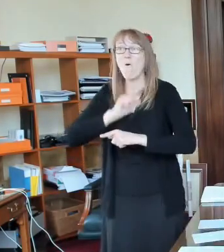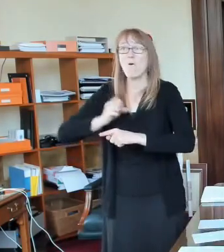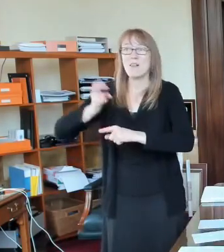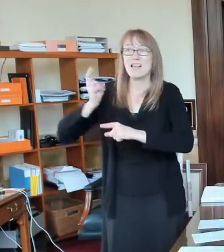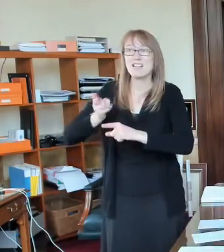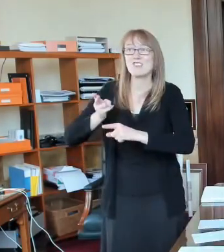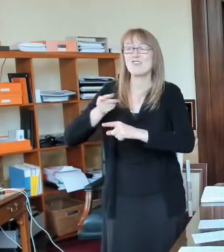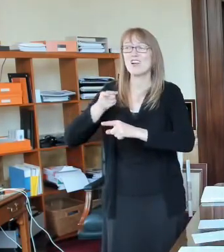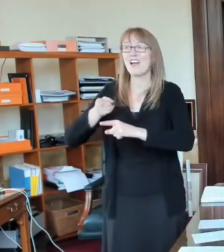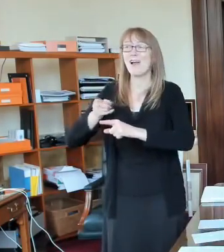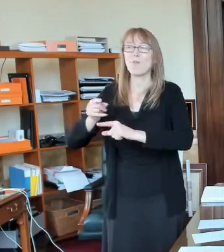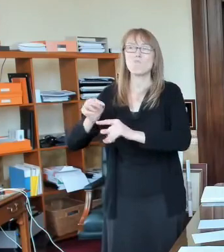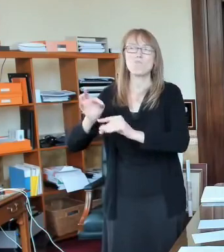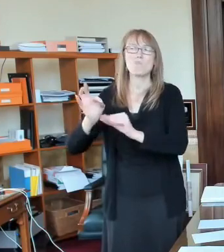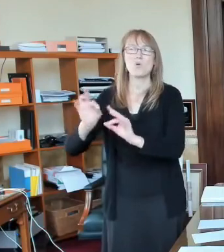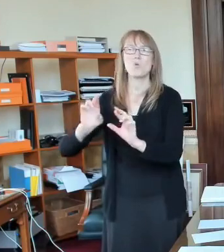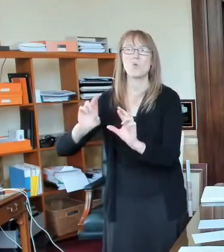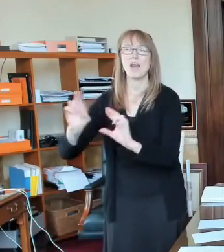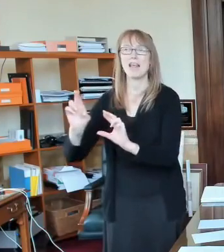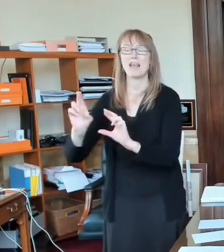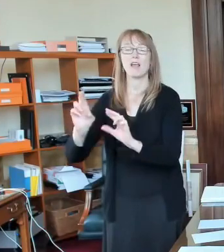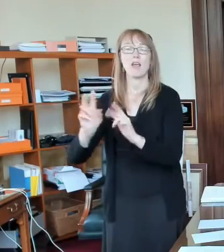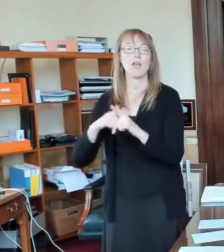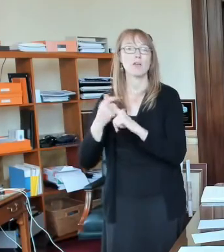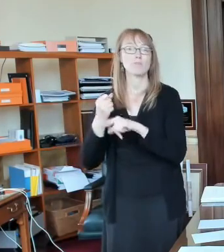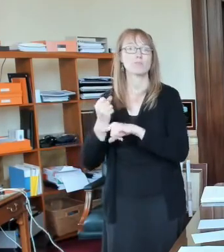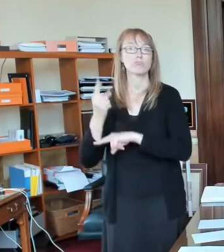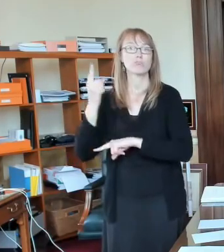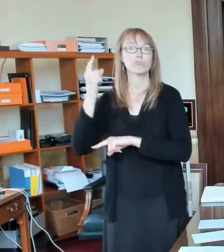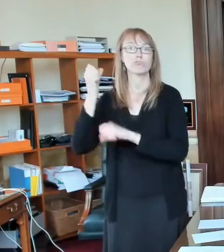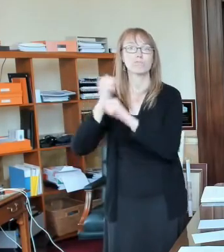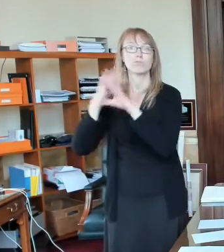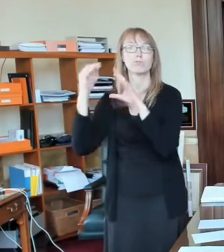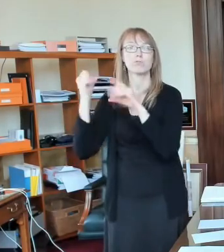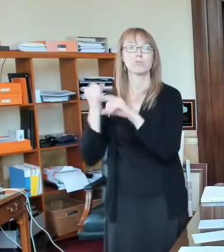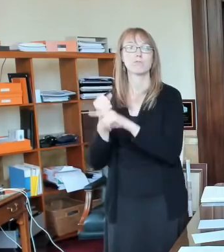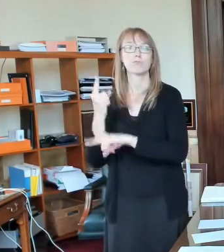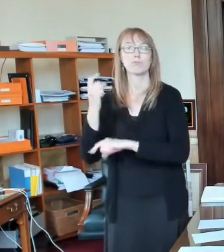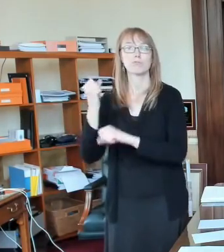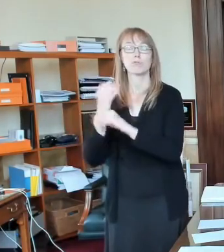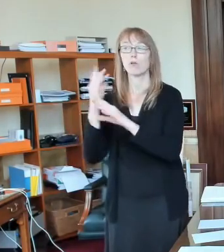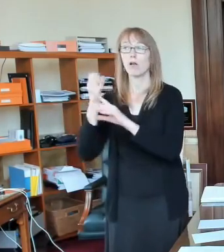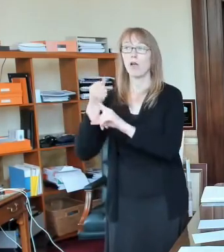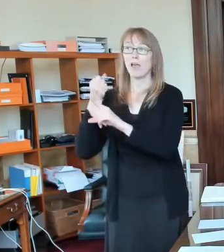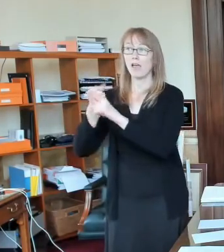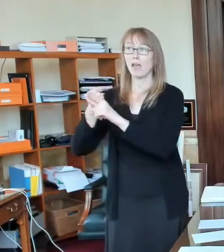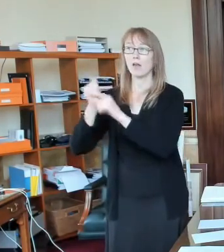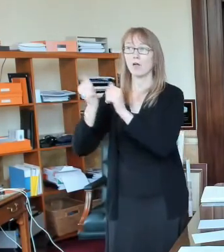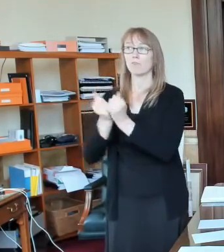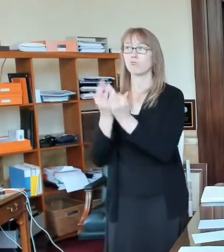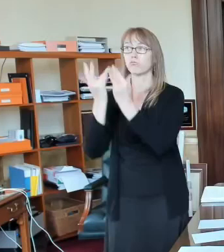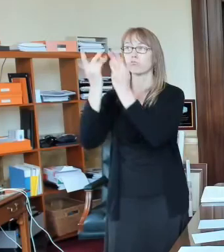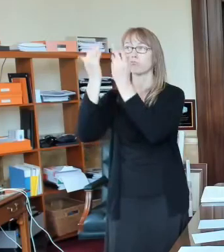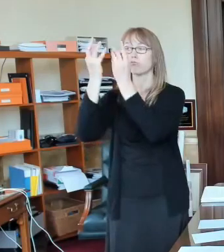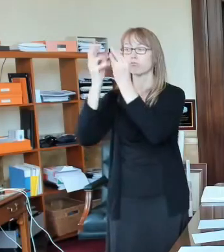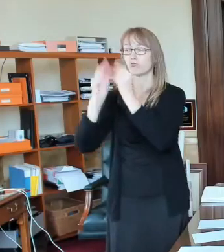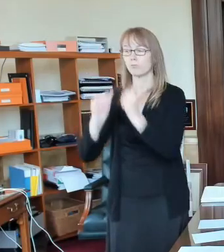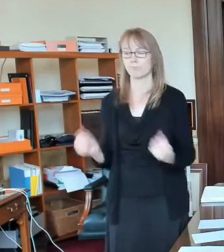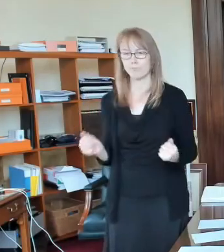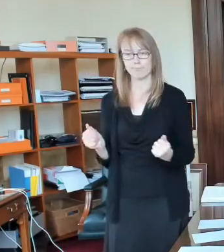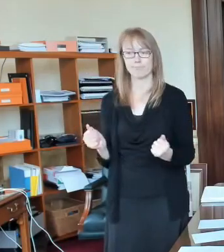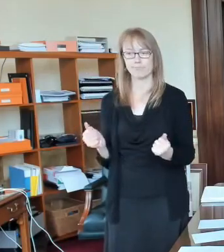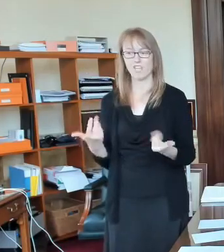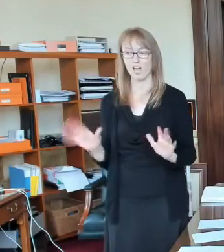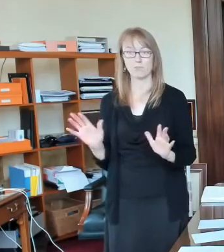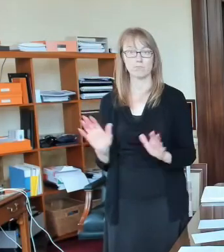many fireworks burned the building to the ground. So, you know, we always talk about